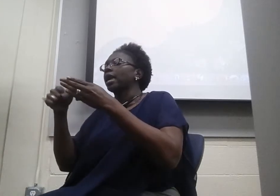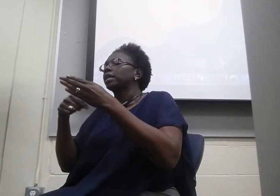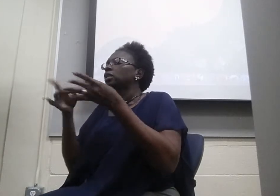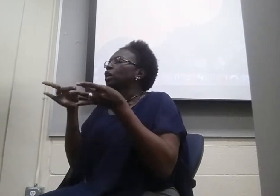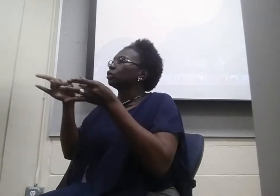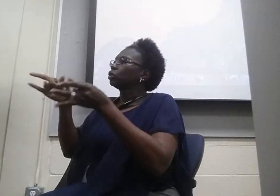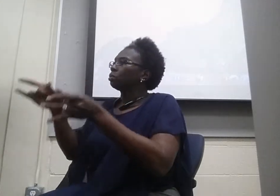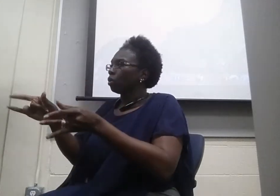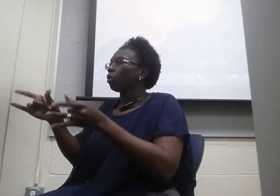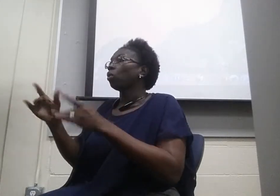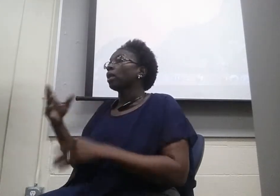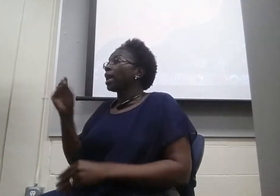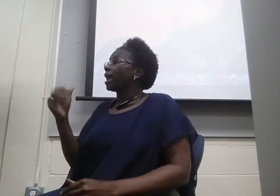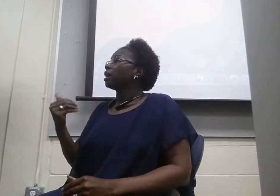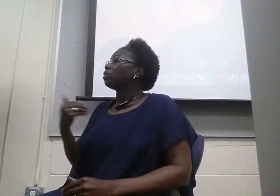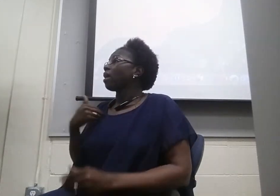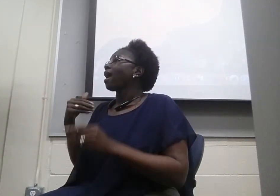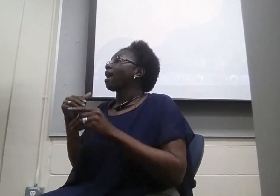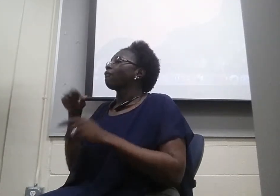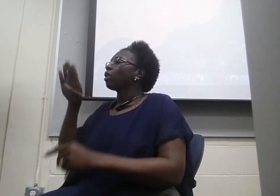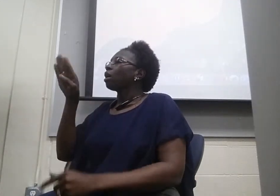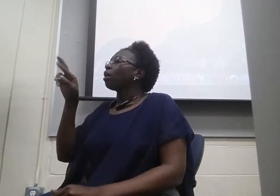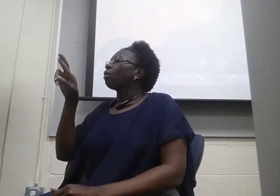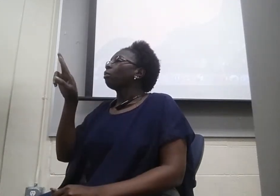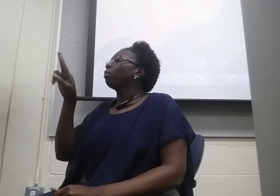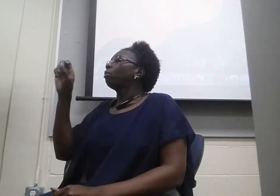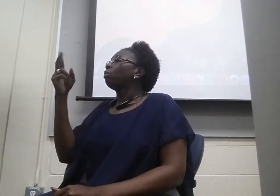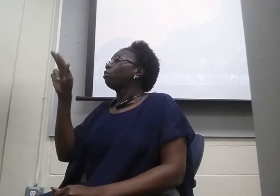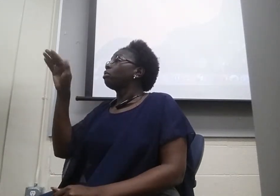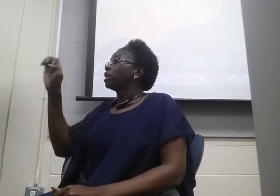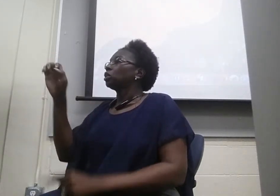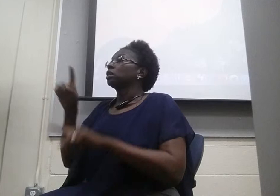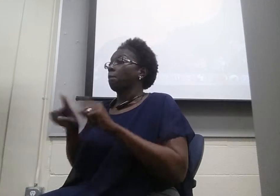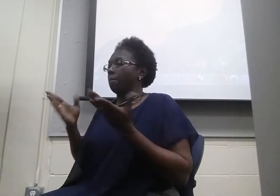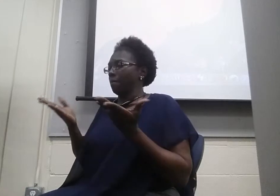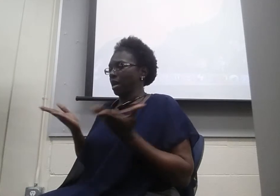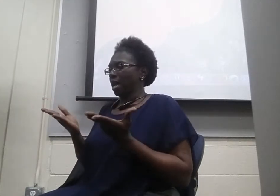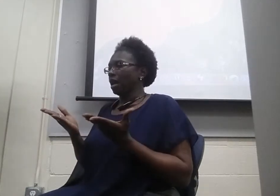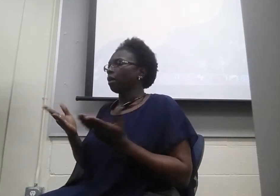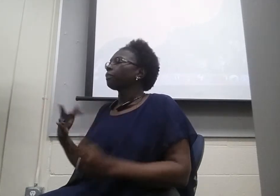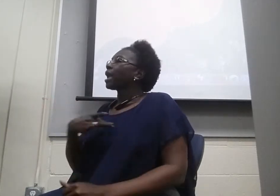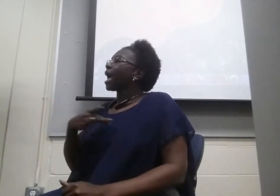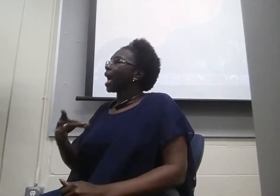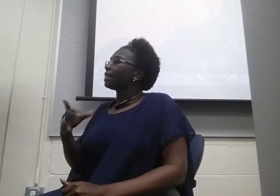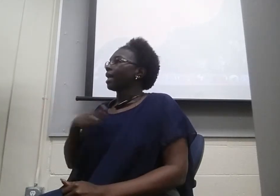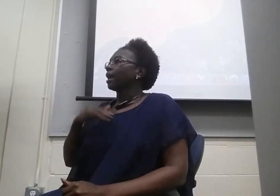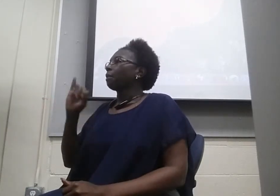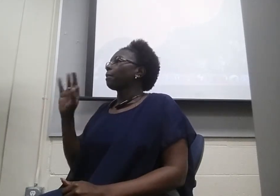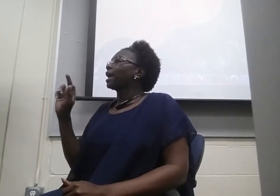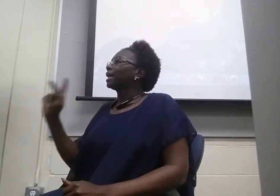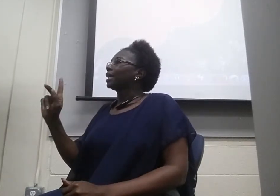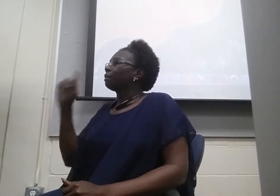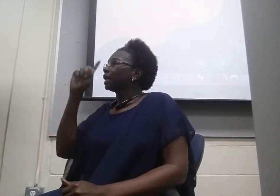brushes. Okay. One thing I like a lot about my ink in here is that it soaks into the page in funky